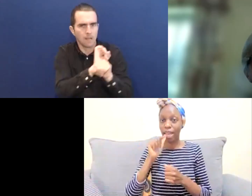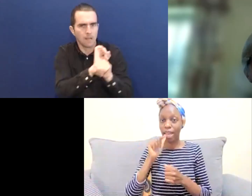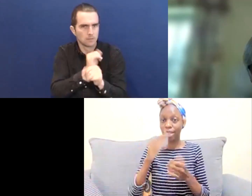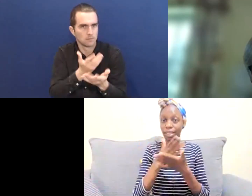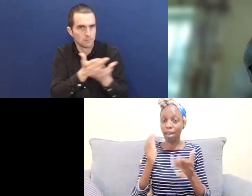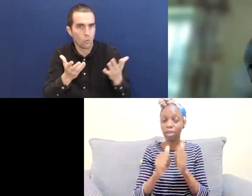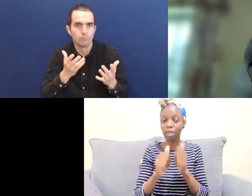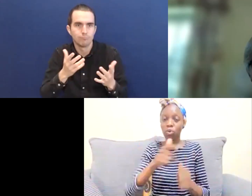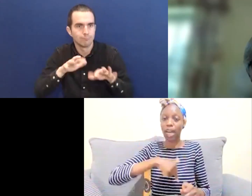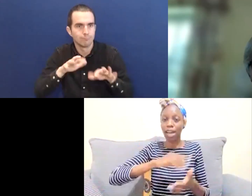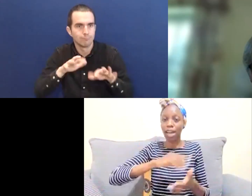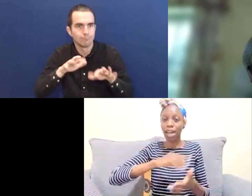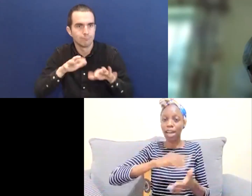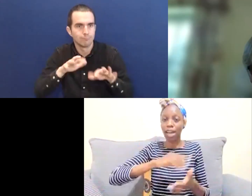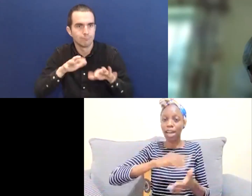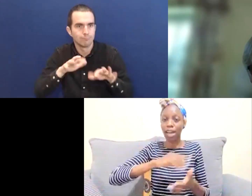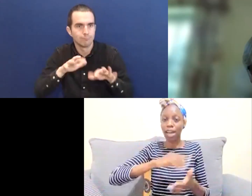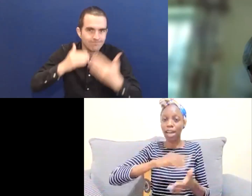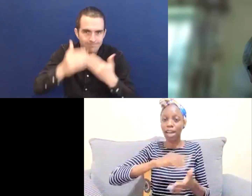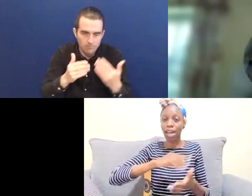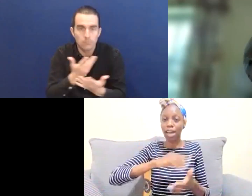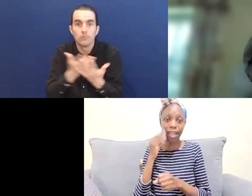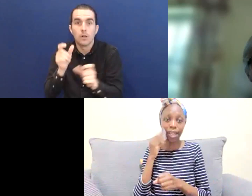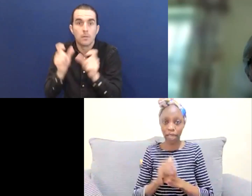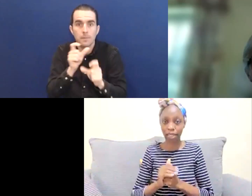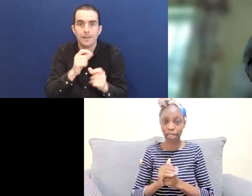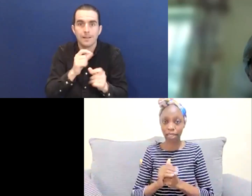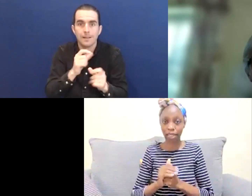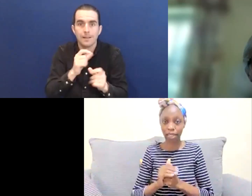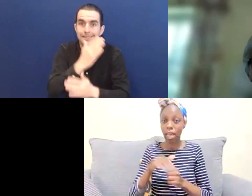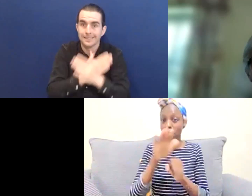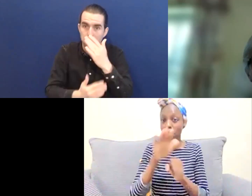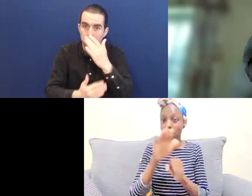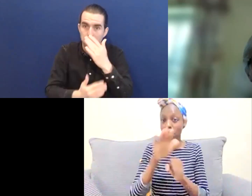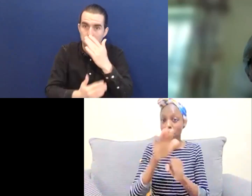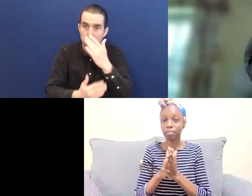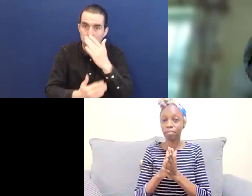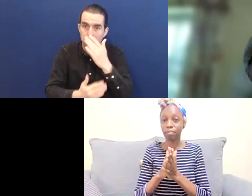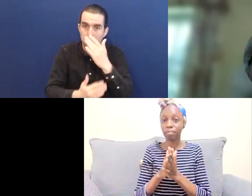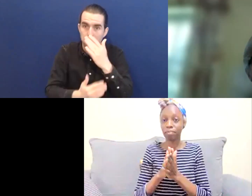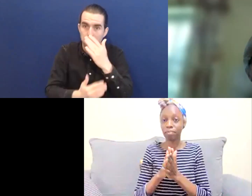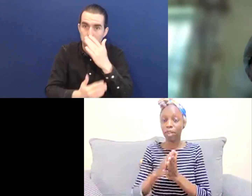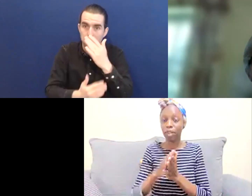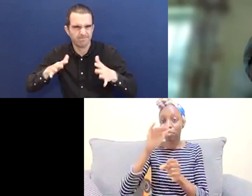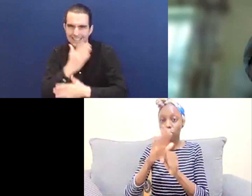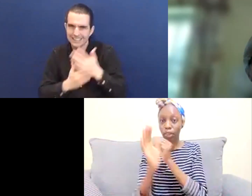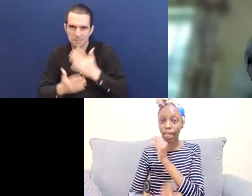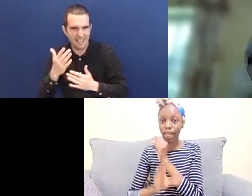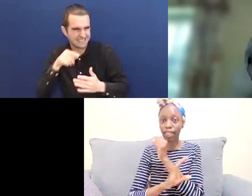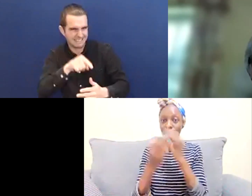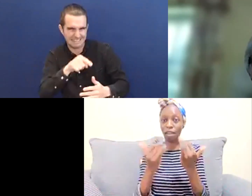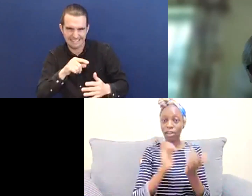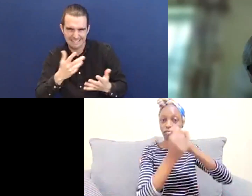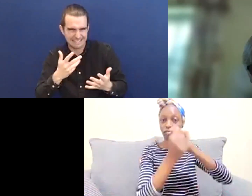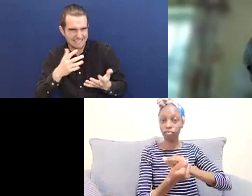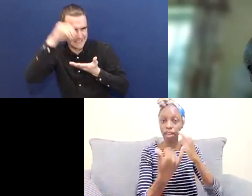something we have learned during this COVID experience. Many governments and countries have turned to digital learning